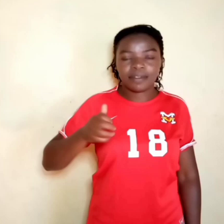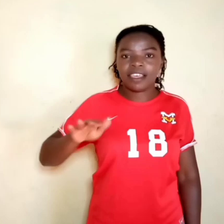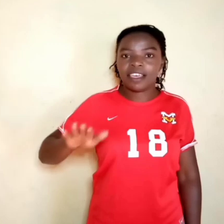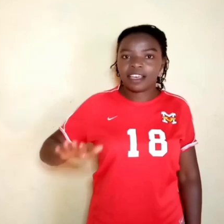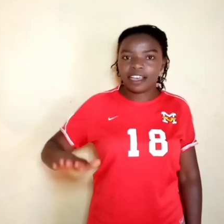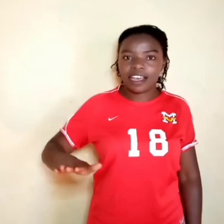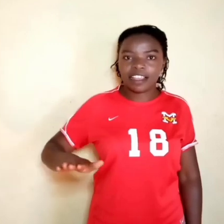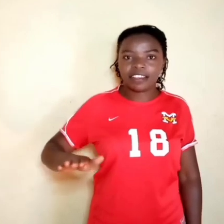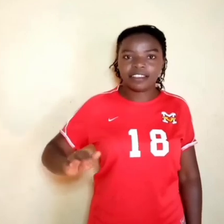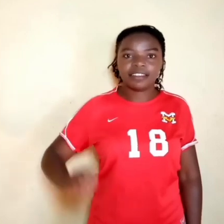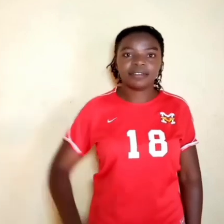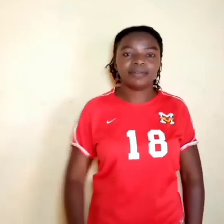girl.